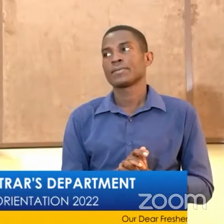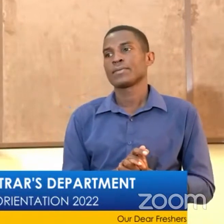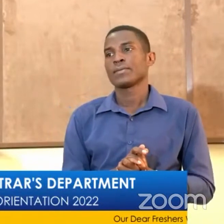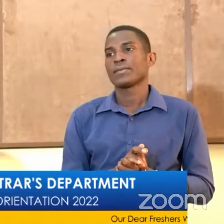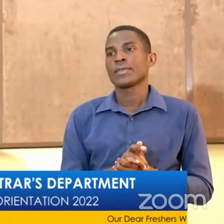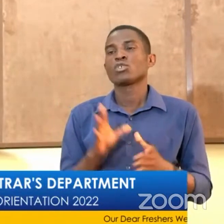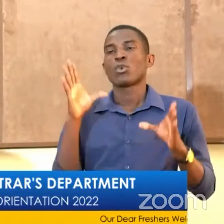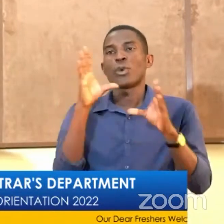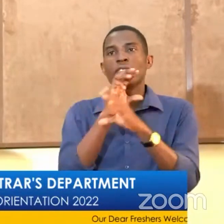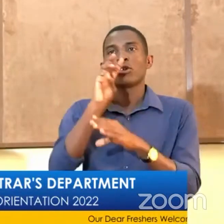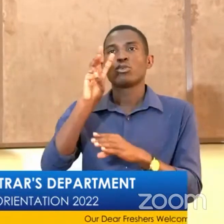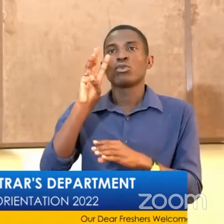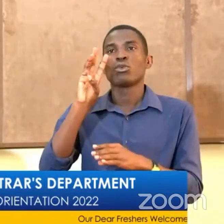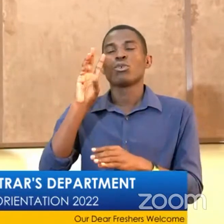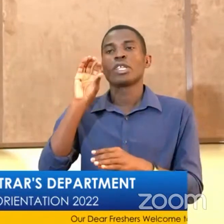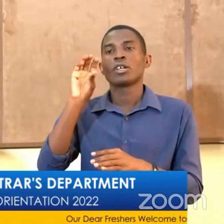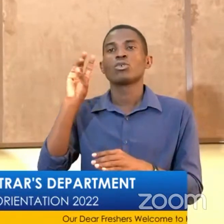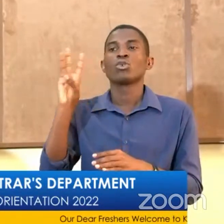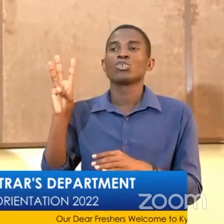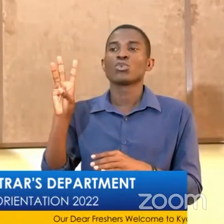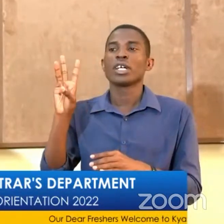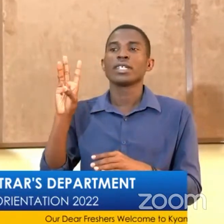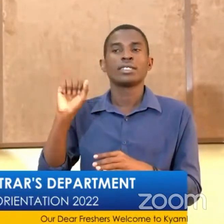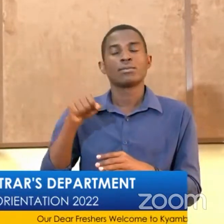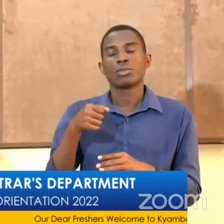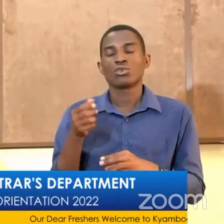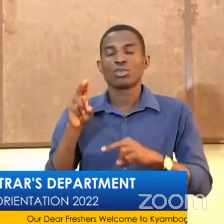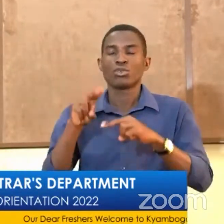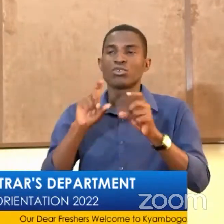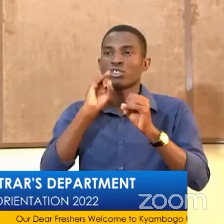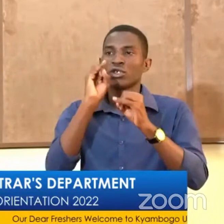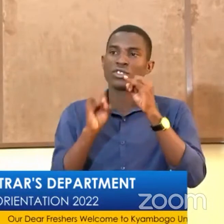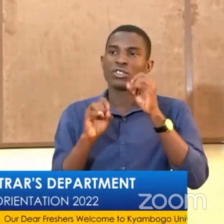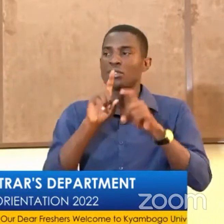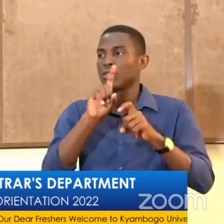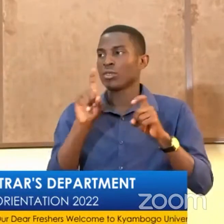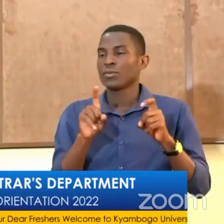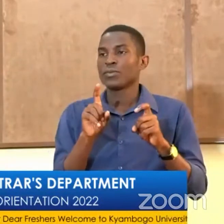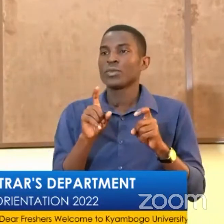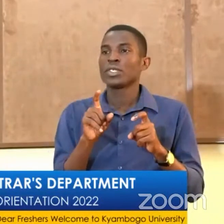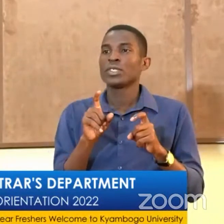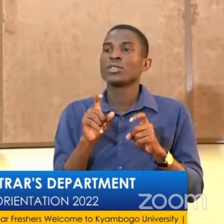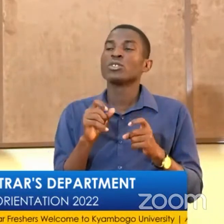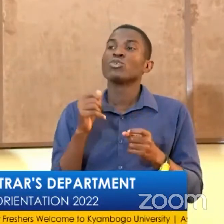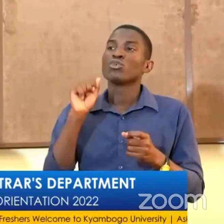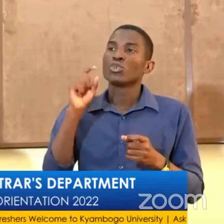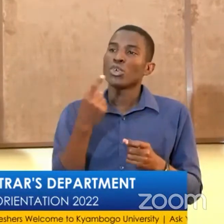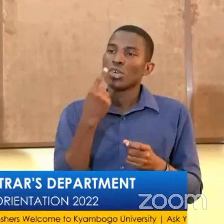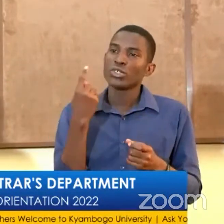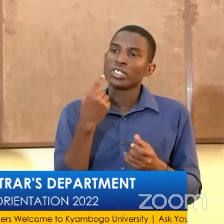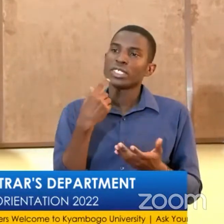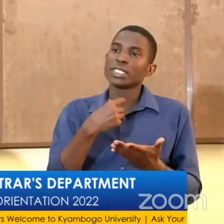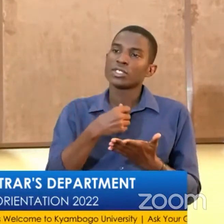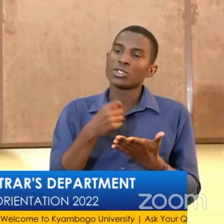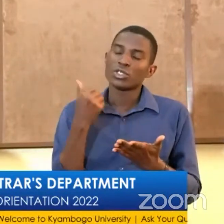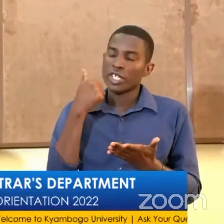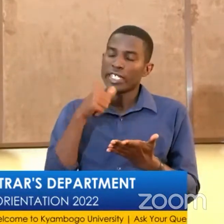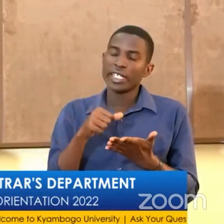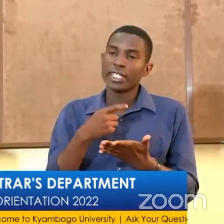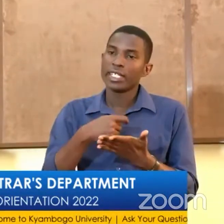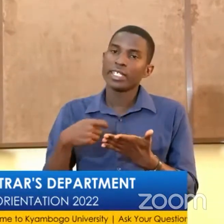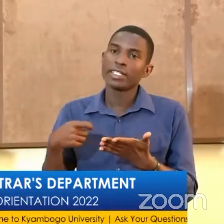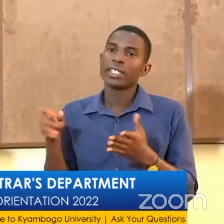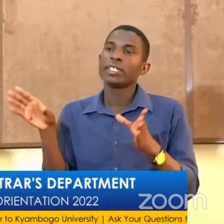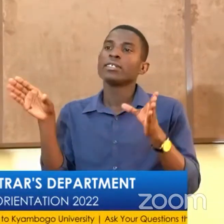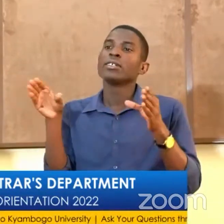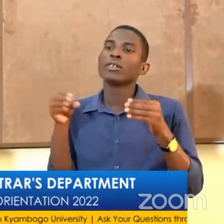without coursework, you write to the academic registrar, you say, and I'm unable to sit the final exams. Allow